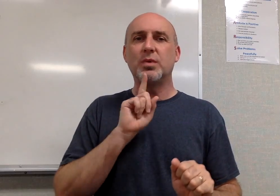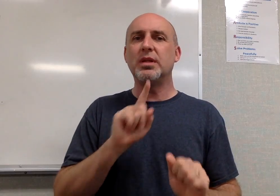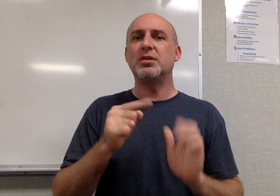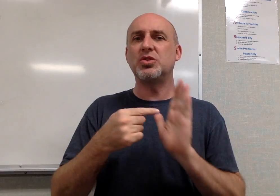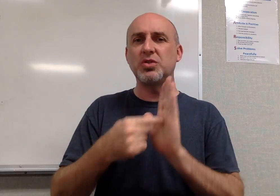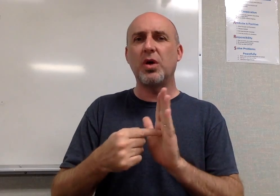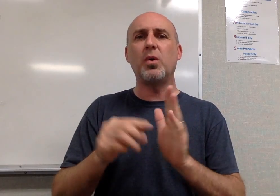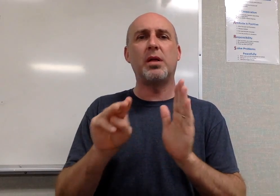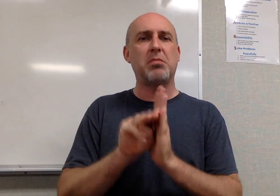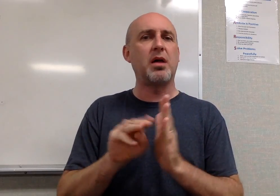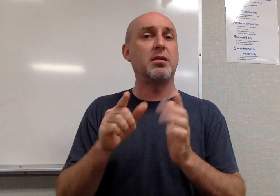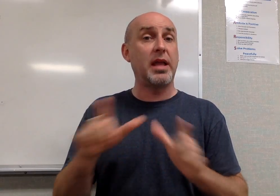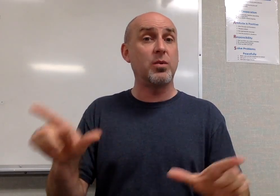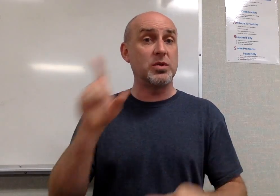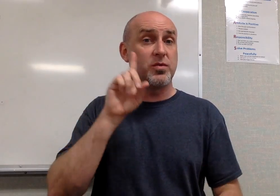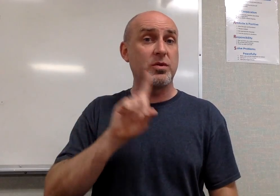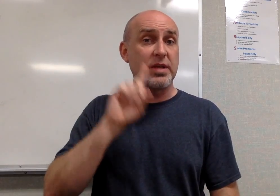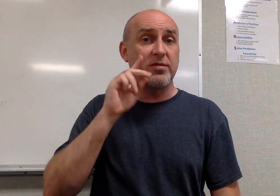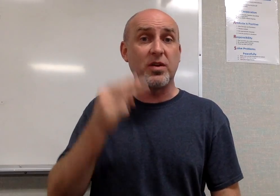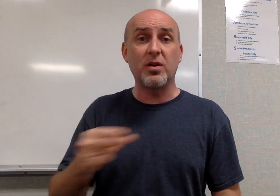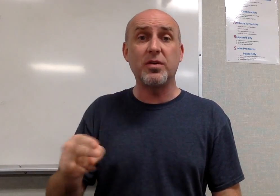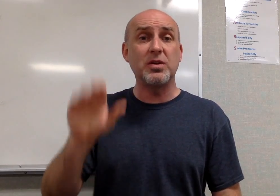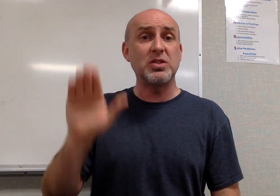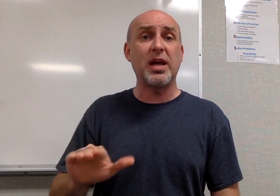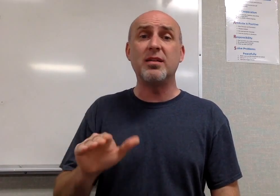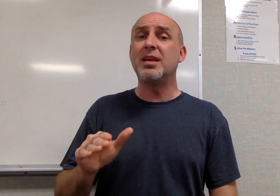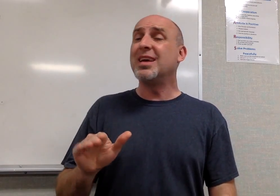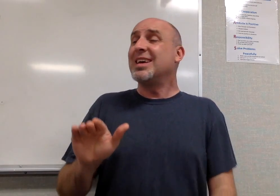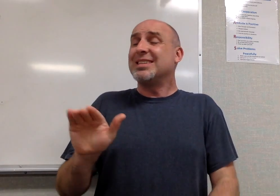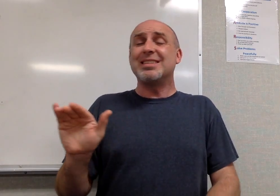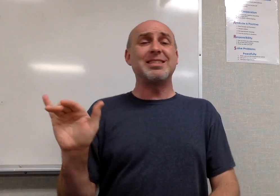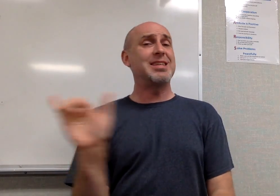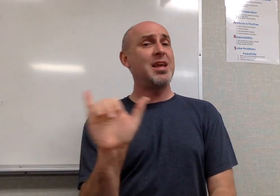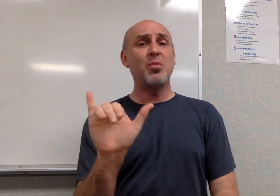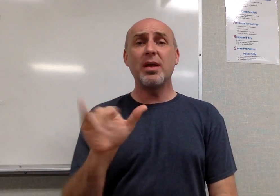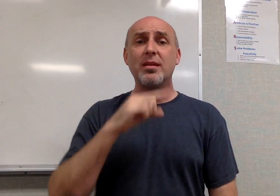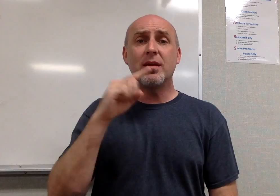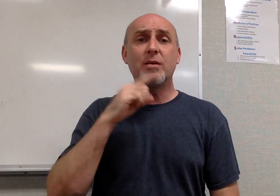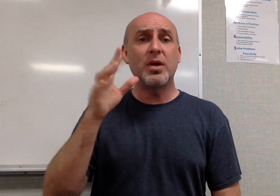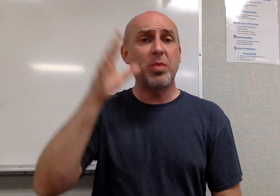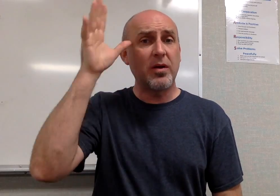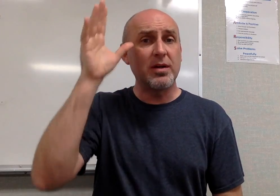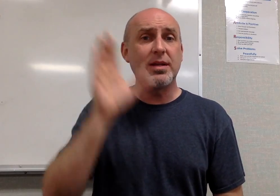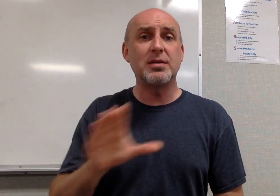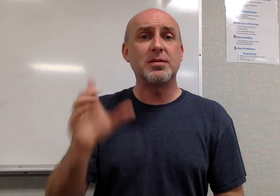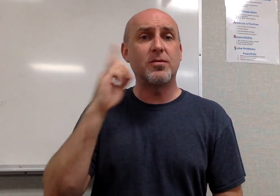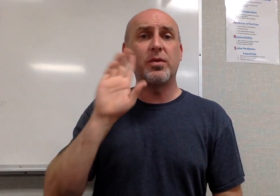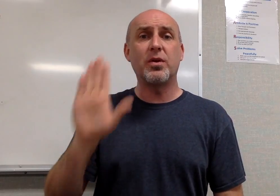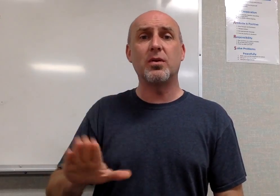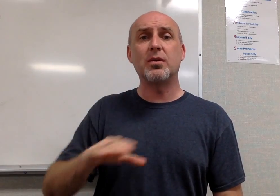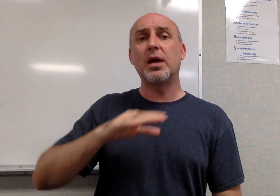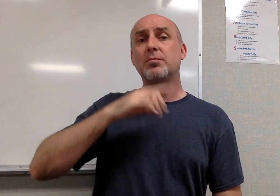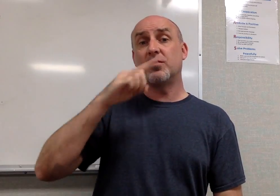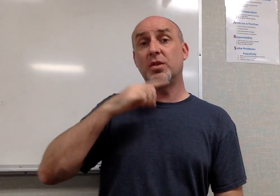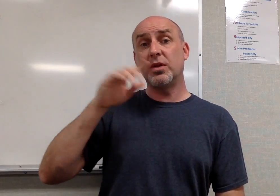really show and model language for your deaf and hard of hearing child the same way that a hearing parent does for their hearing